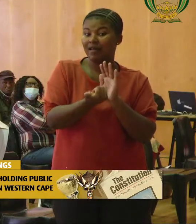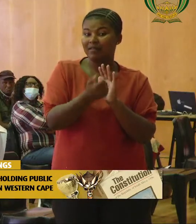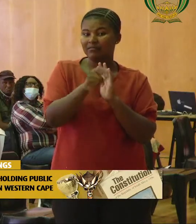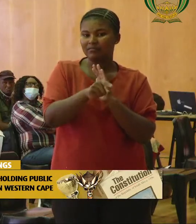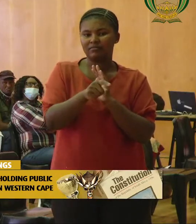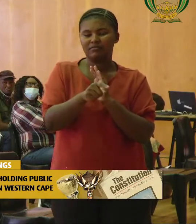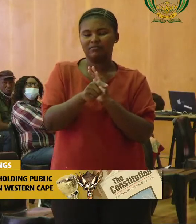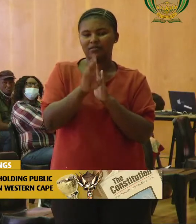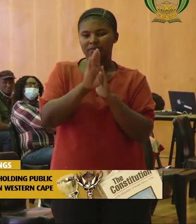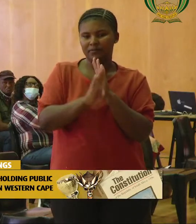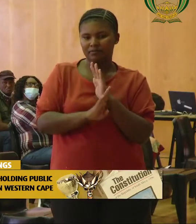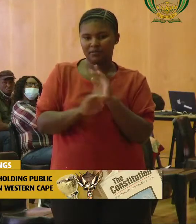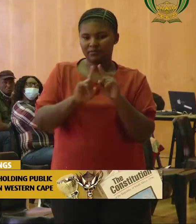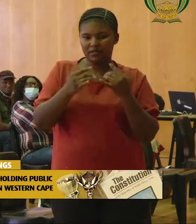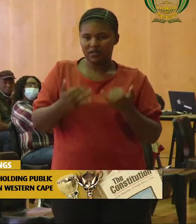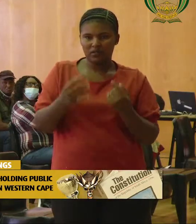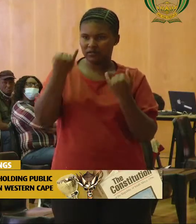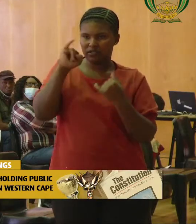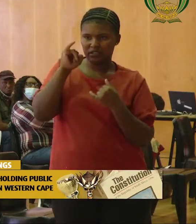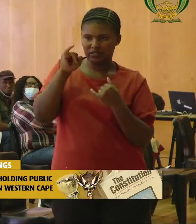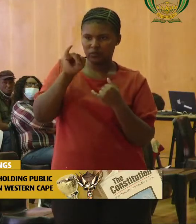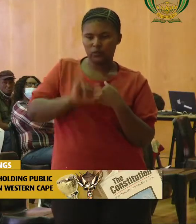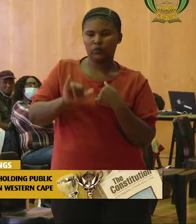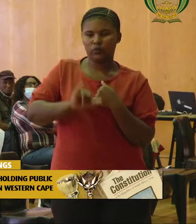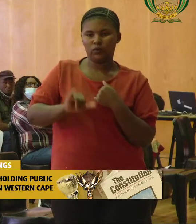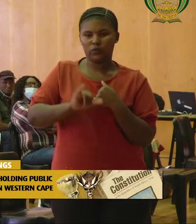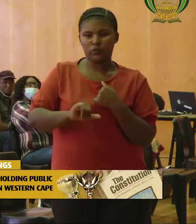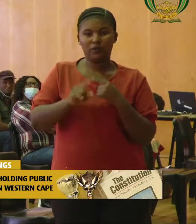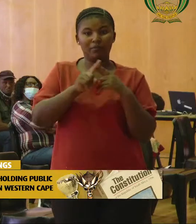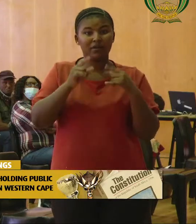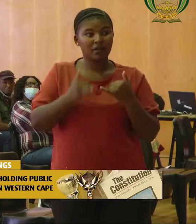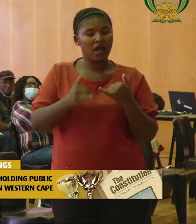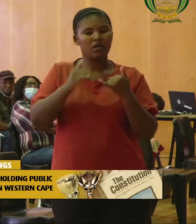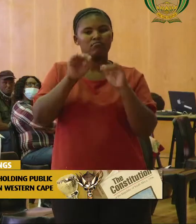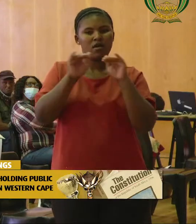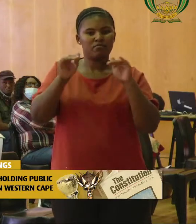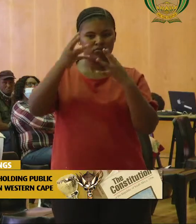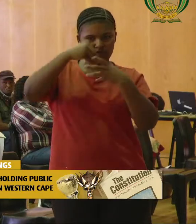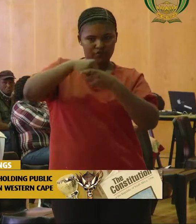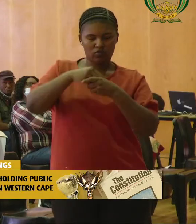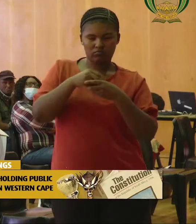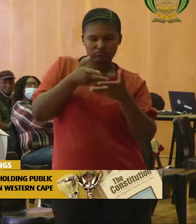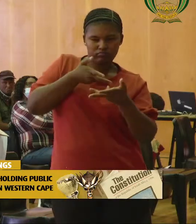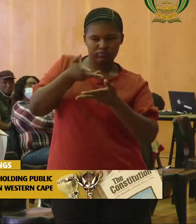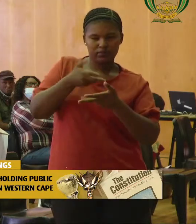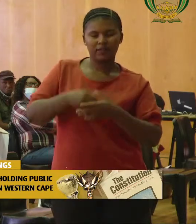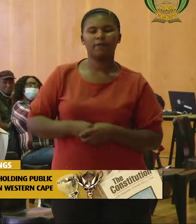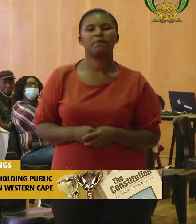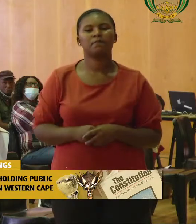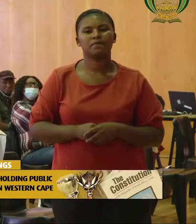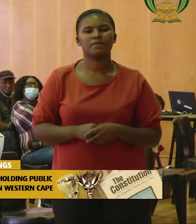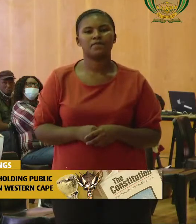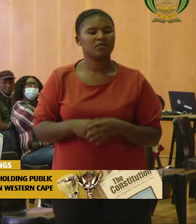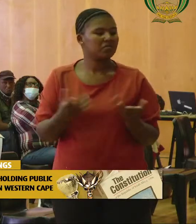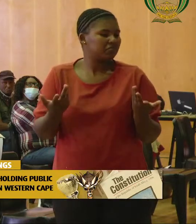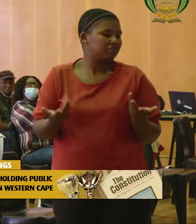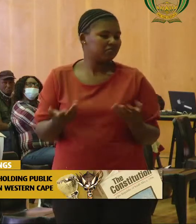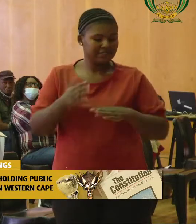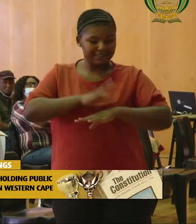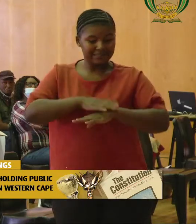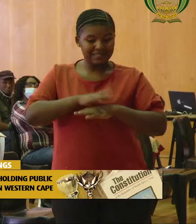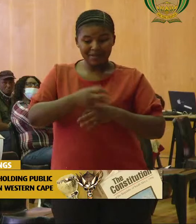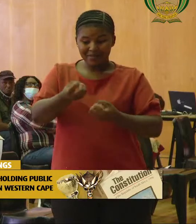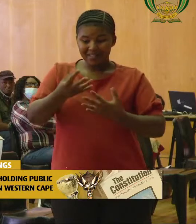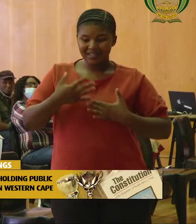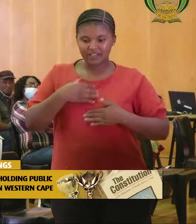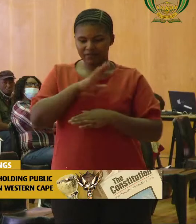juncture, at this present moment. And this is public participation. And this doesn't bode well for the timeframes